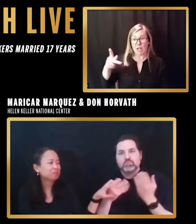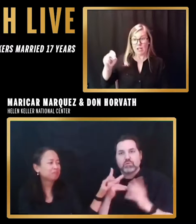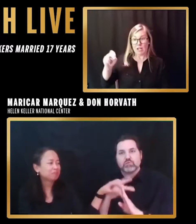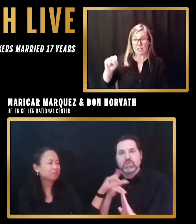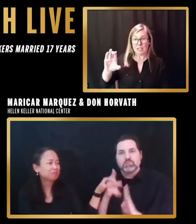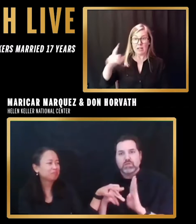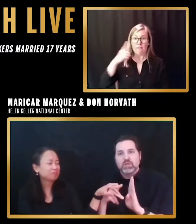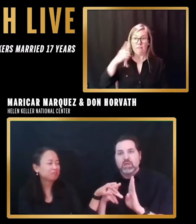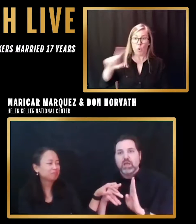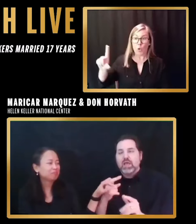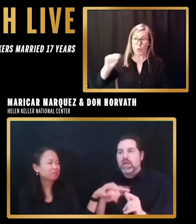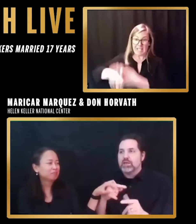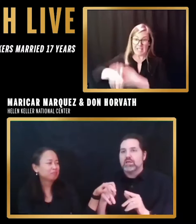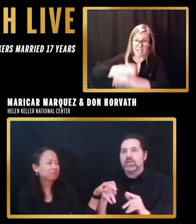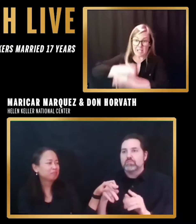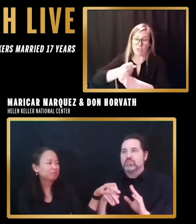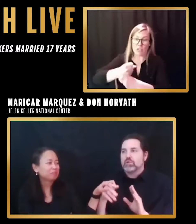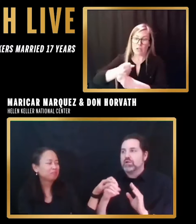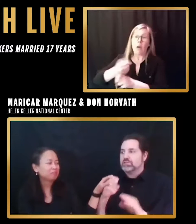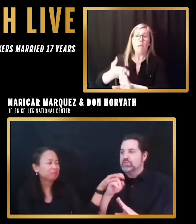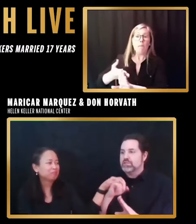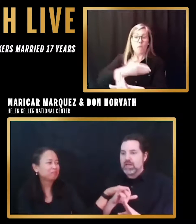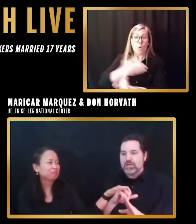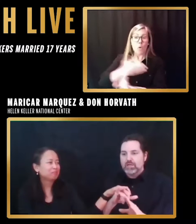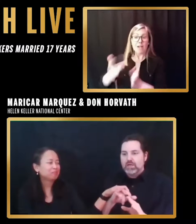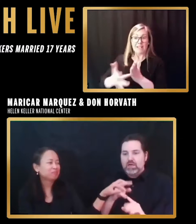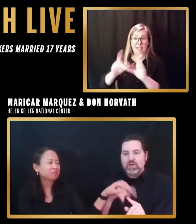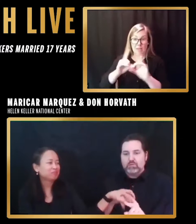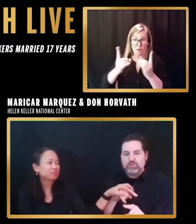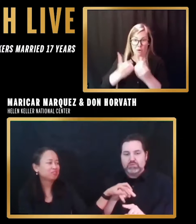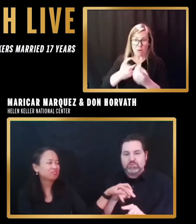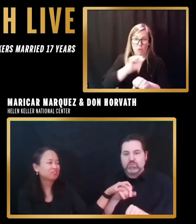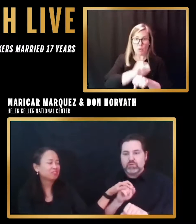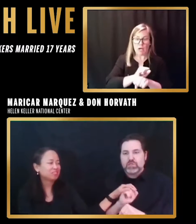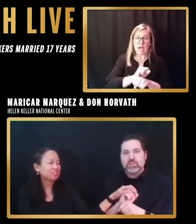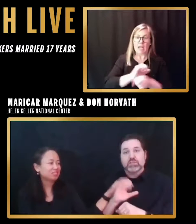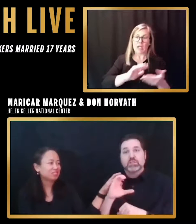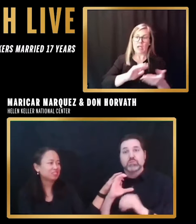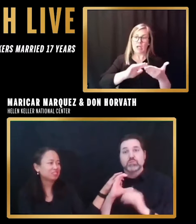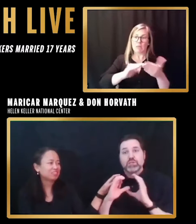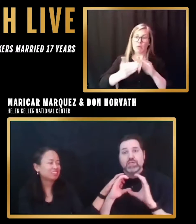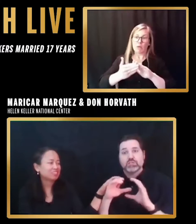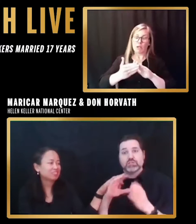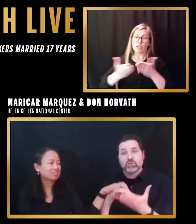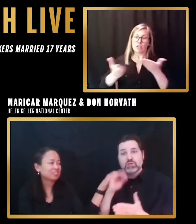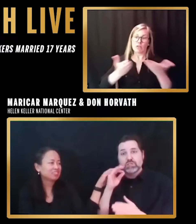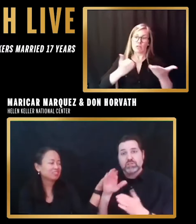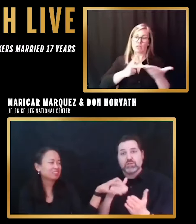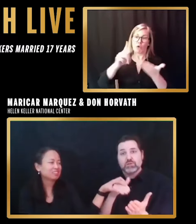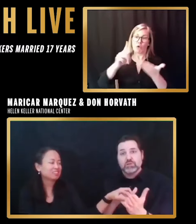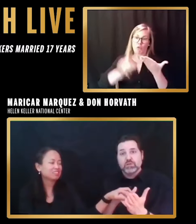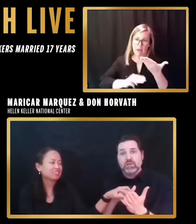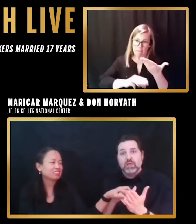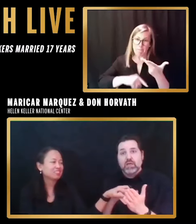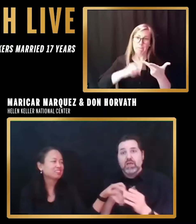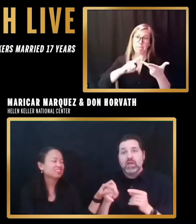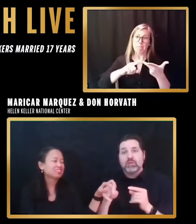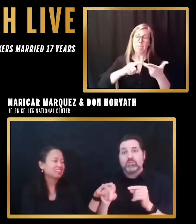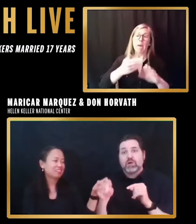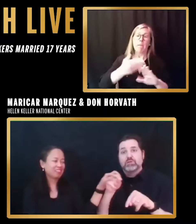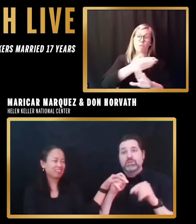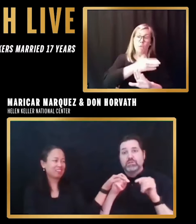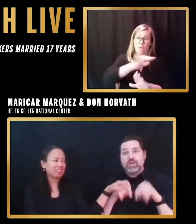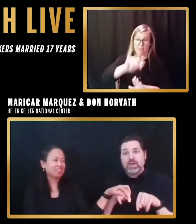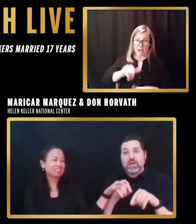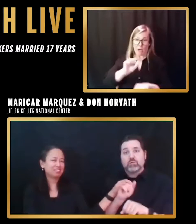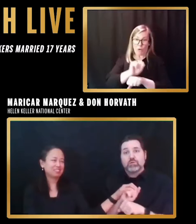services program. And then prior to that, I was working in the Communications Learning Center. Mm-hmm. And